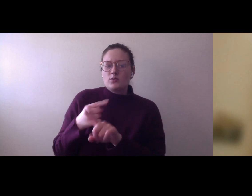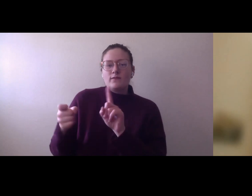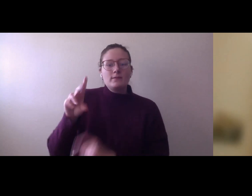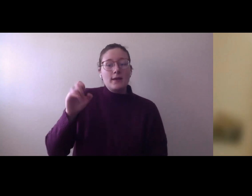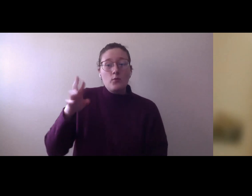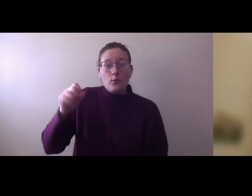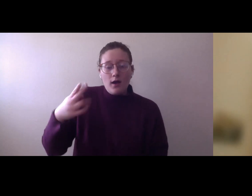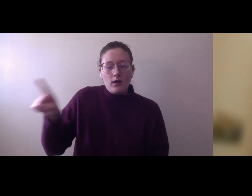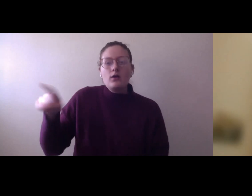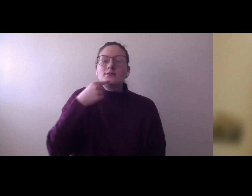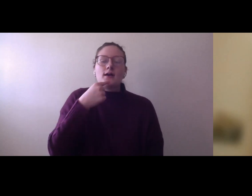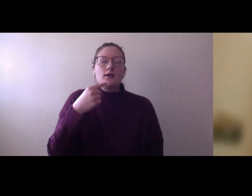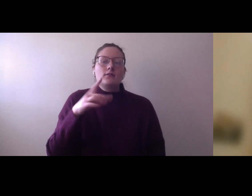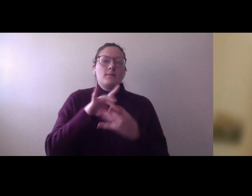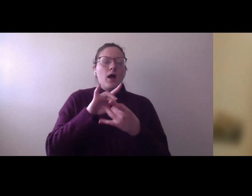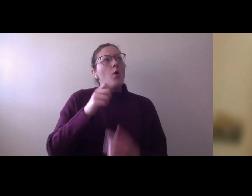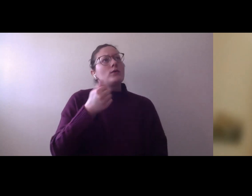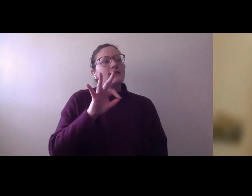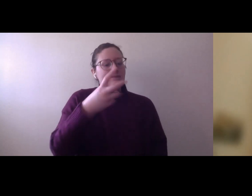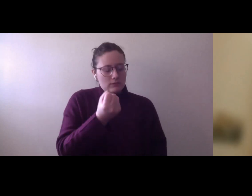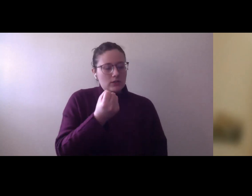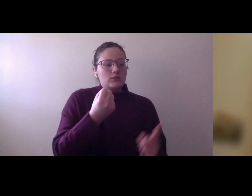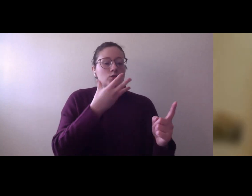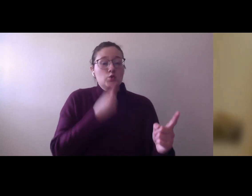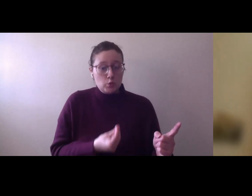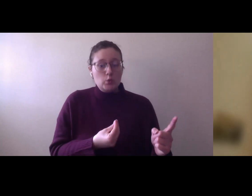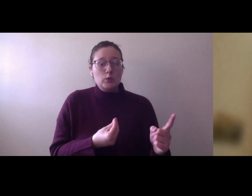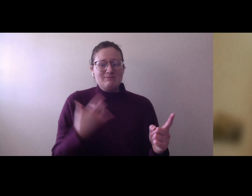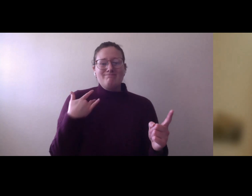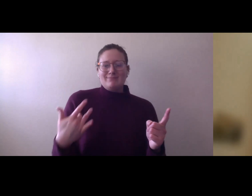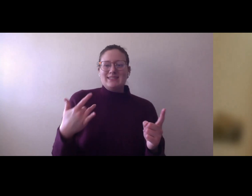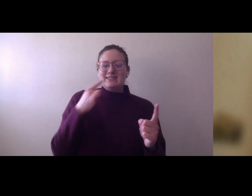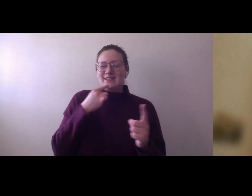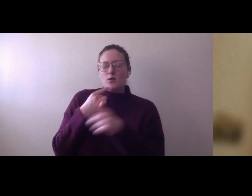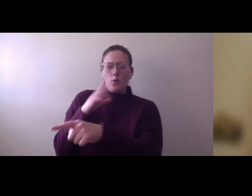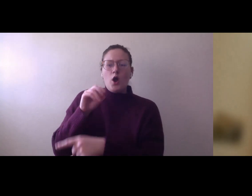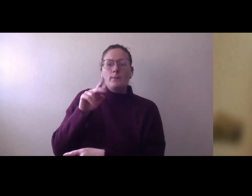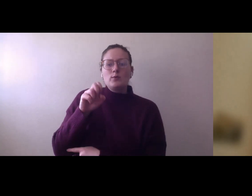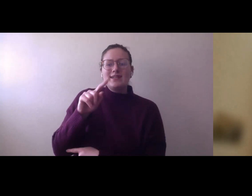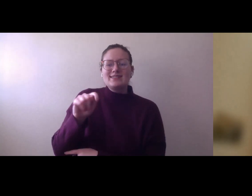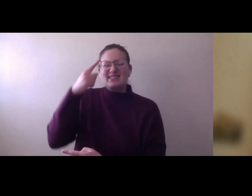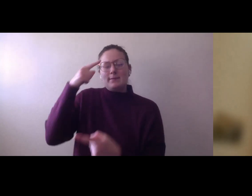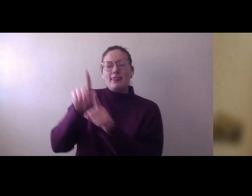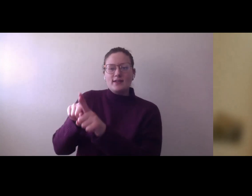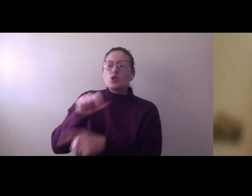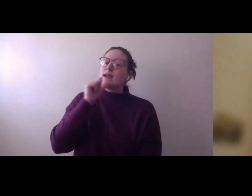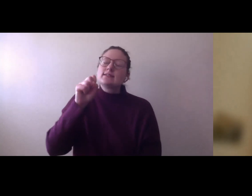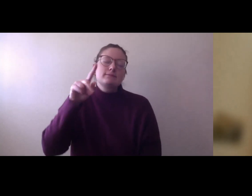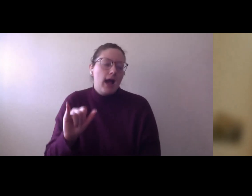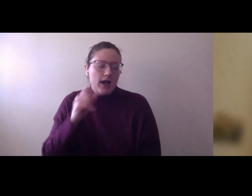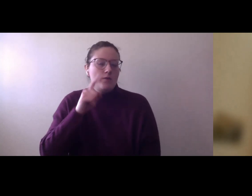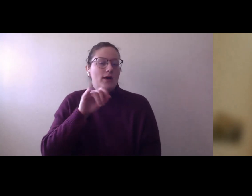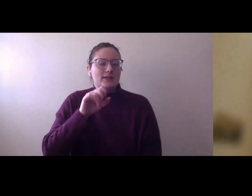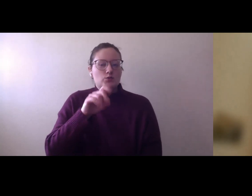Zelickson about how in the 1950s, Jews were mainly accused of being communist sympathizers, not spies for Israel.